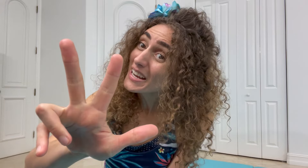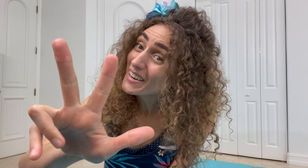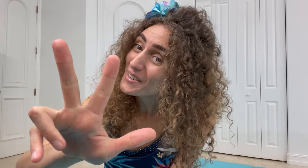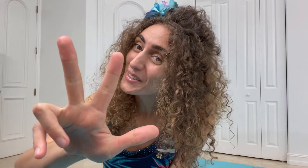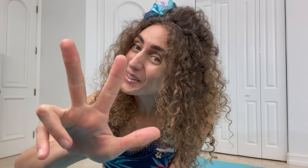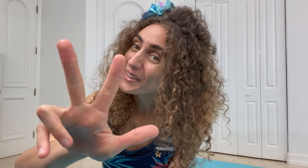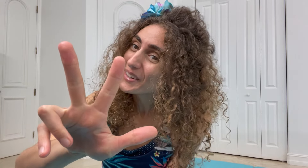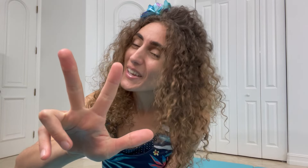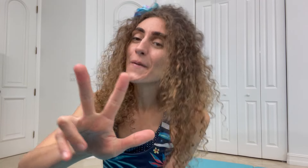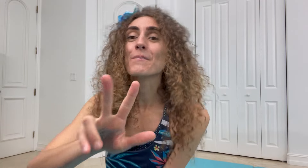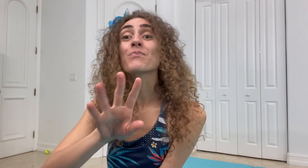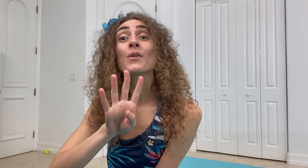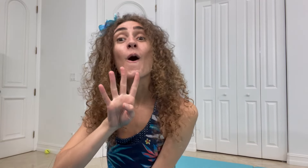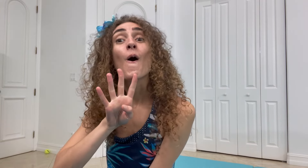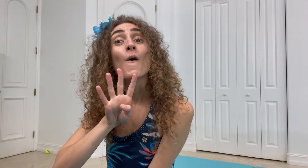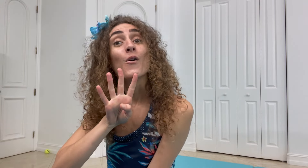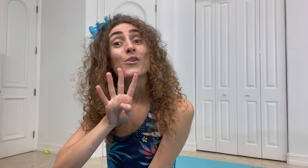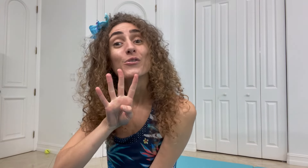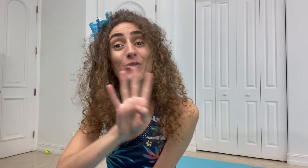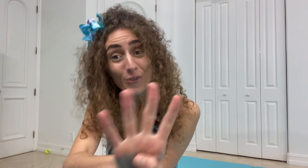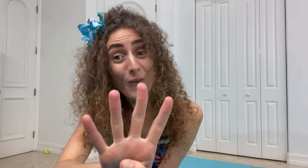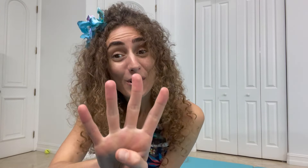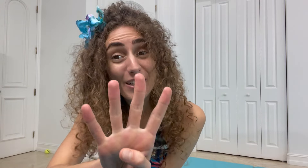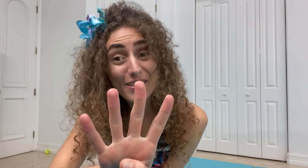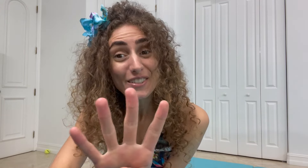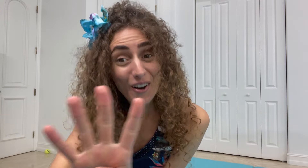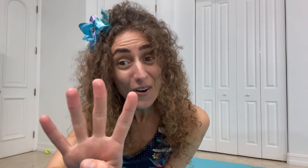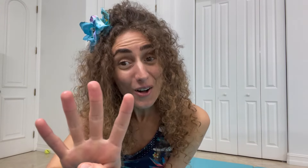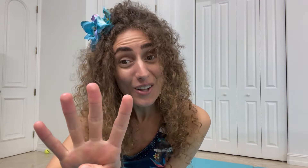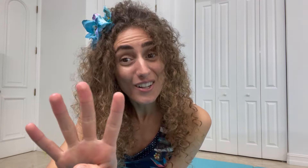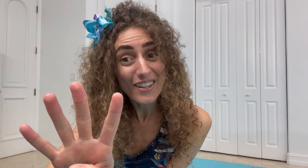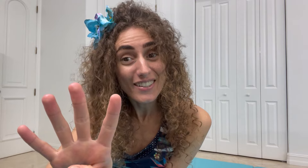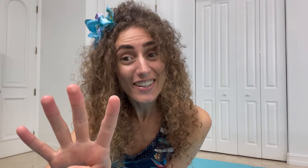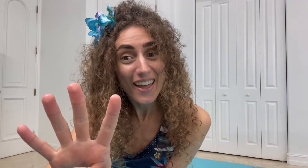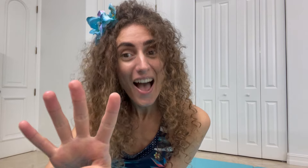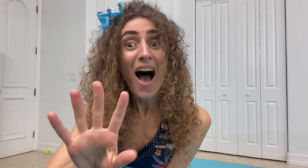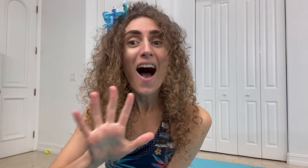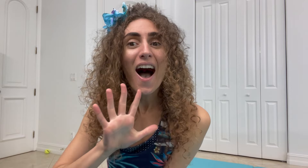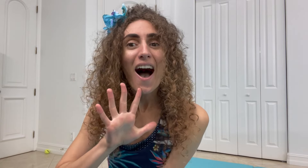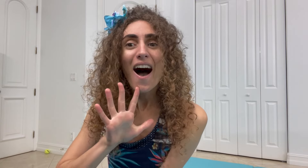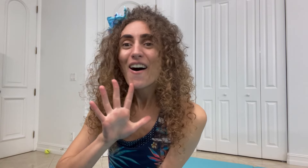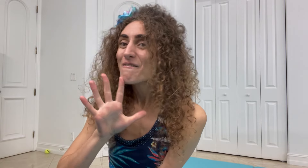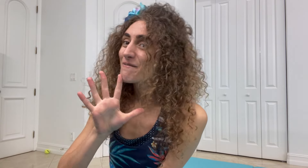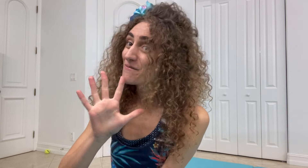3 years old? 4 years old?